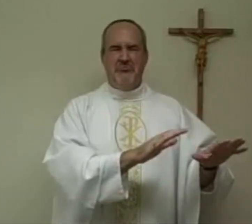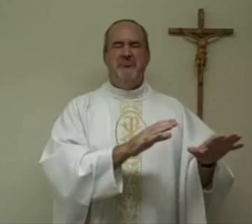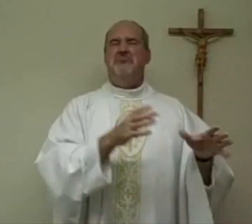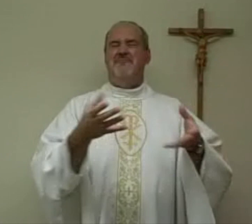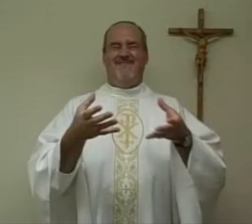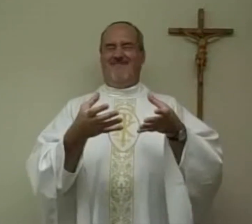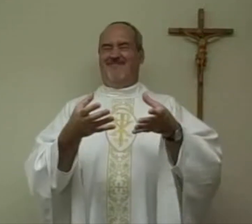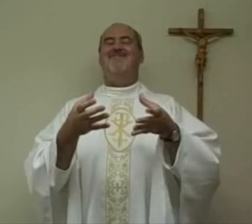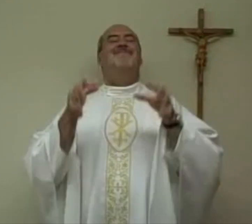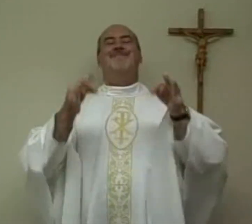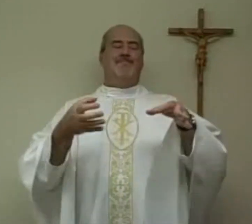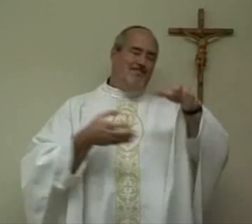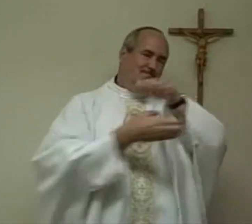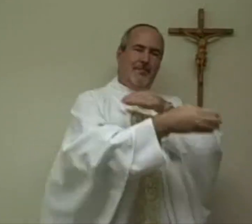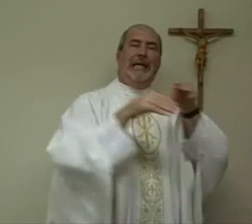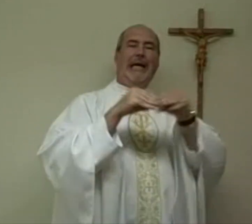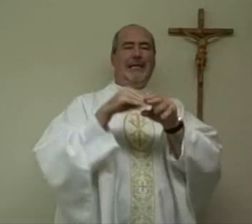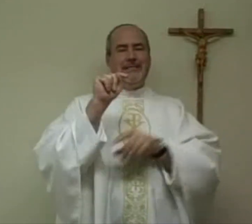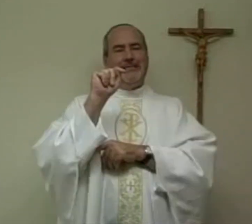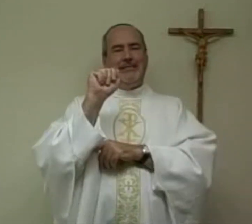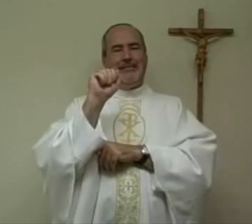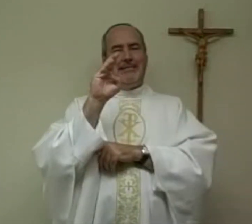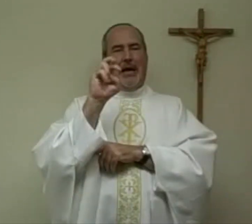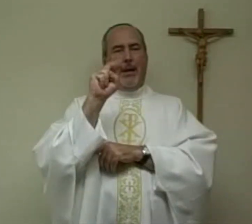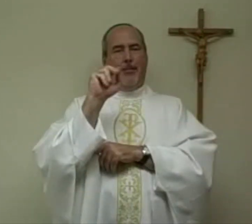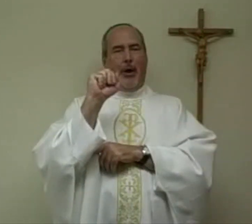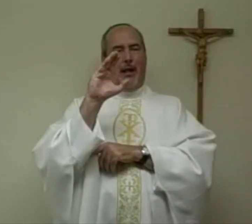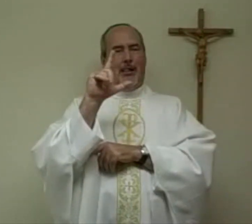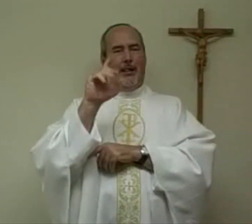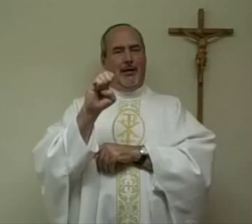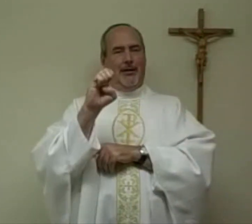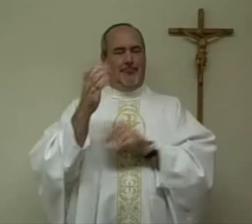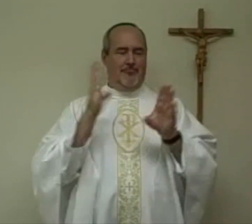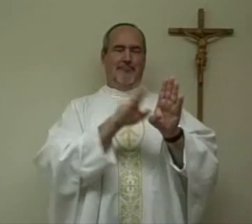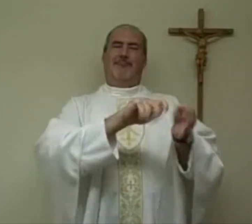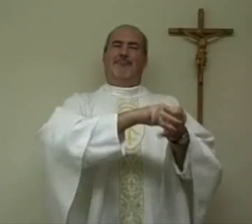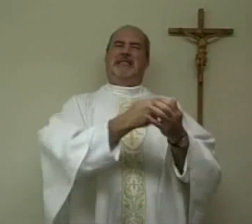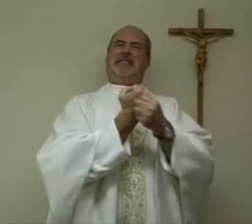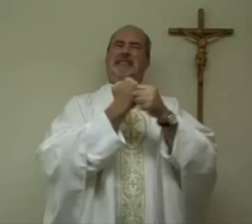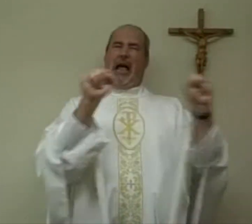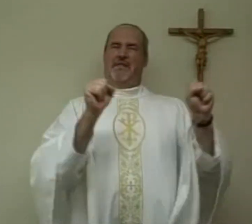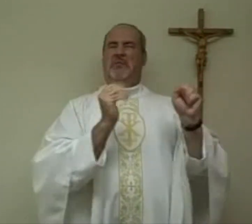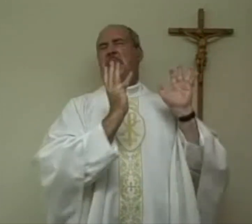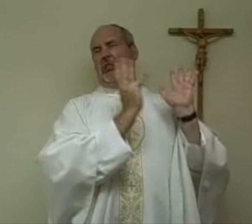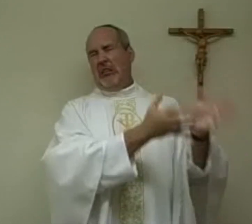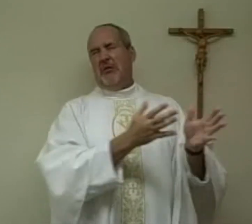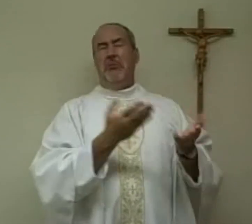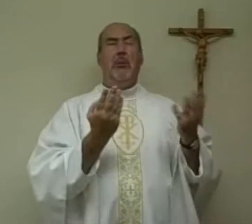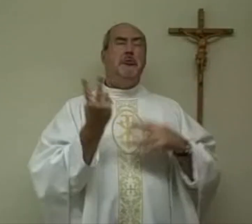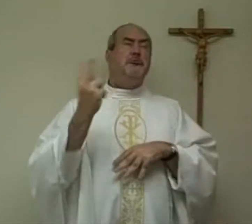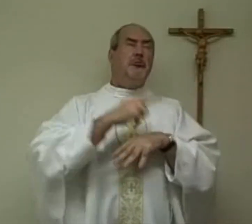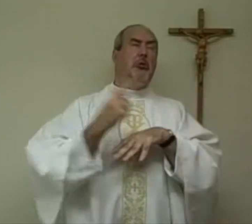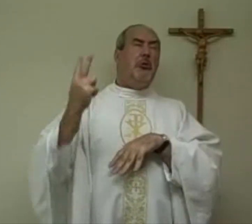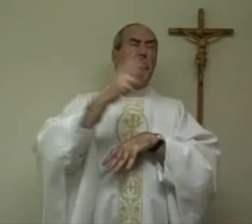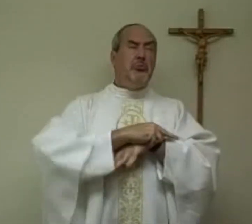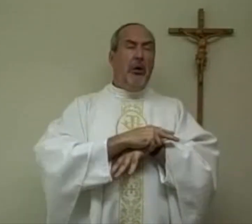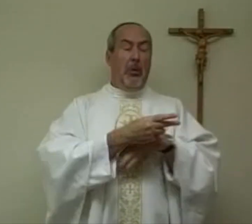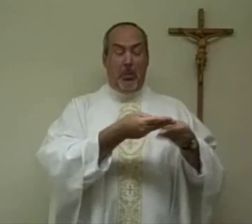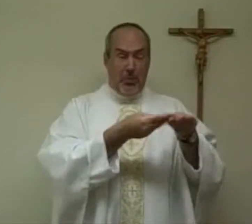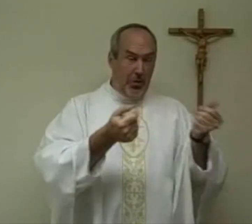body. But he decided to leave it and put it in the tabernacle because it didn't dissolve. He thought he'd save it for a couple of